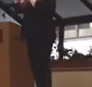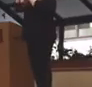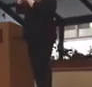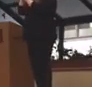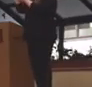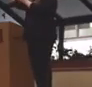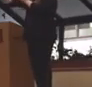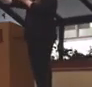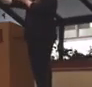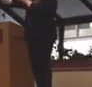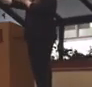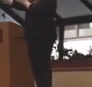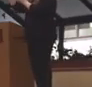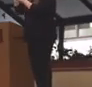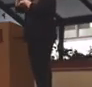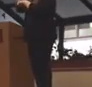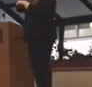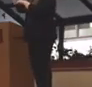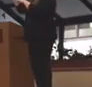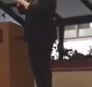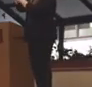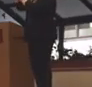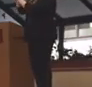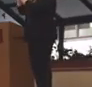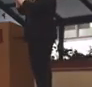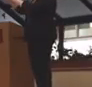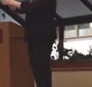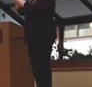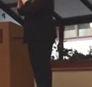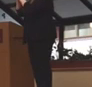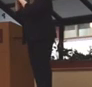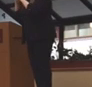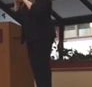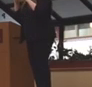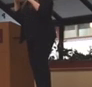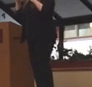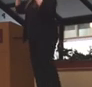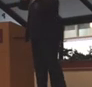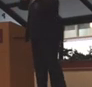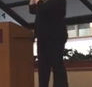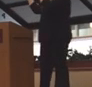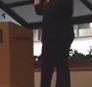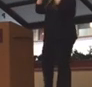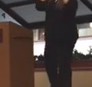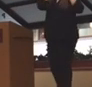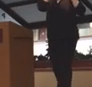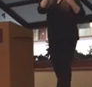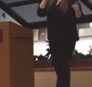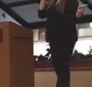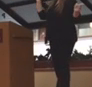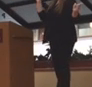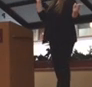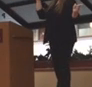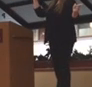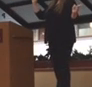I'm going to deeply apologize, but time has run out in this meeting this afternoon. And it's time for our next sessions to start. Thank you all for